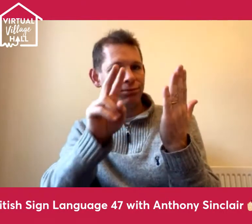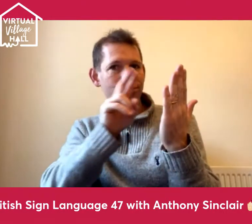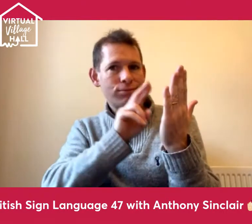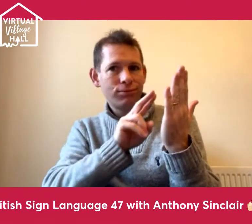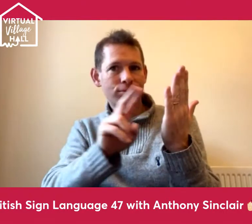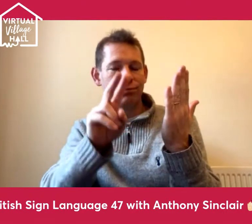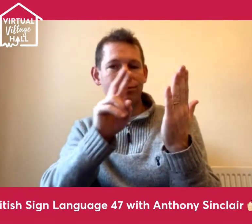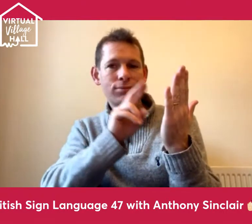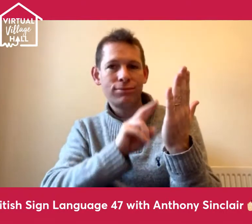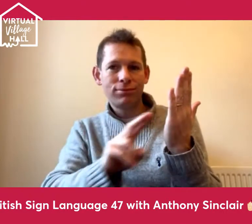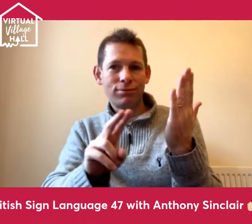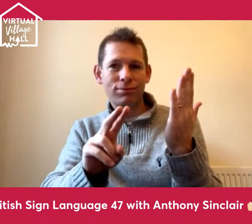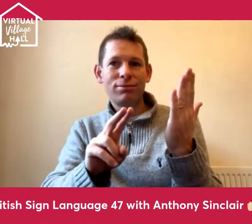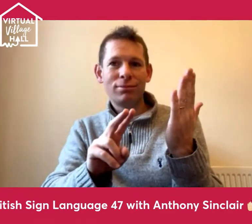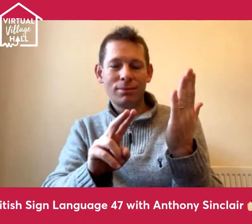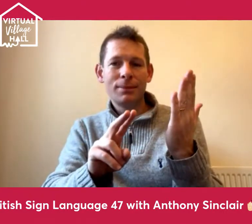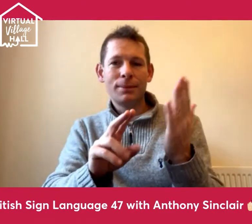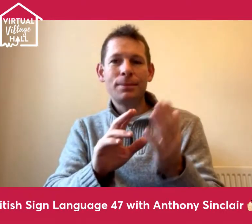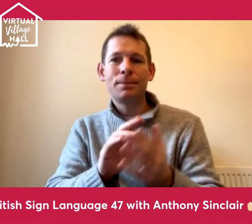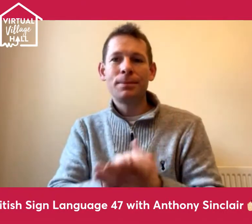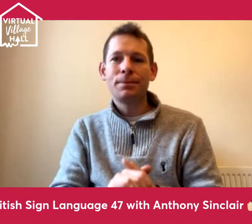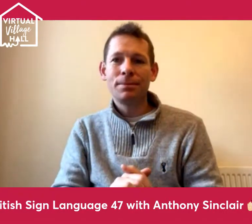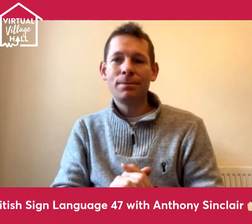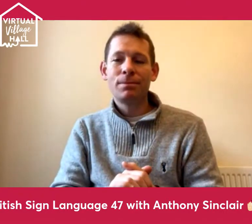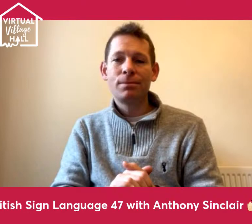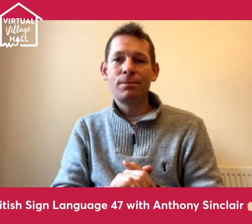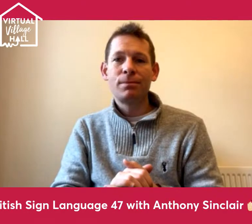my lip pattern here. I'm not mouthing the word to read.